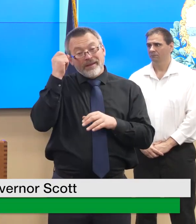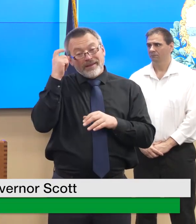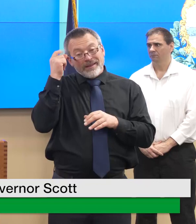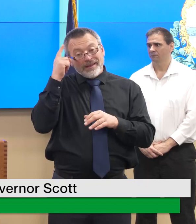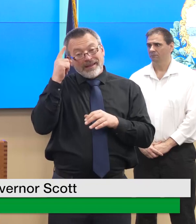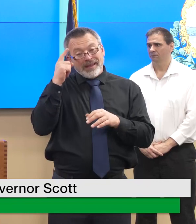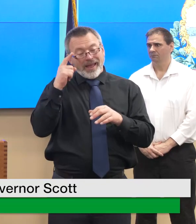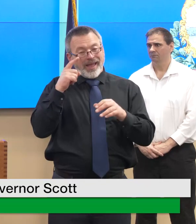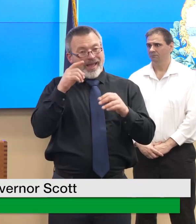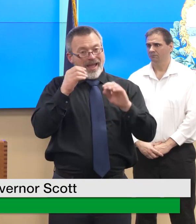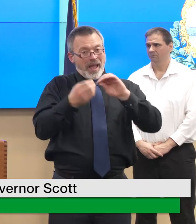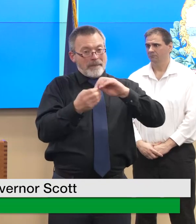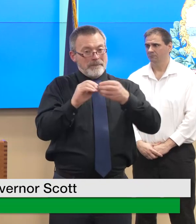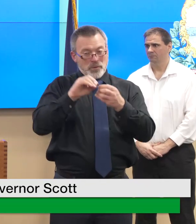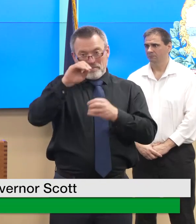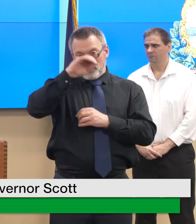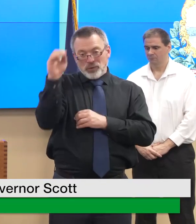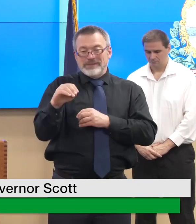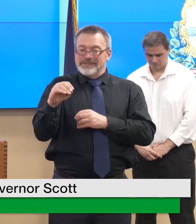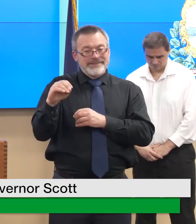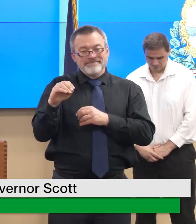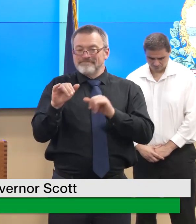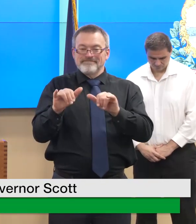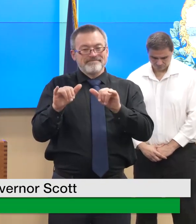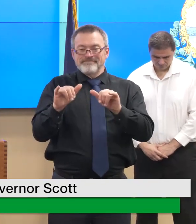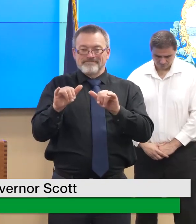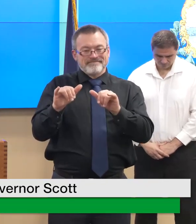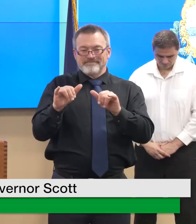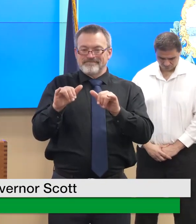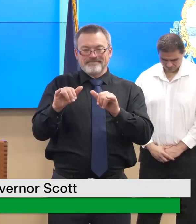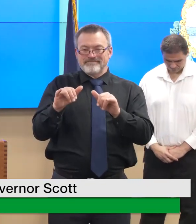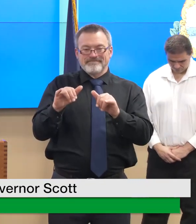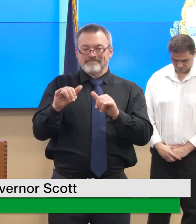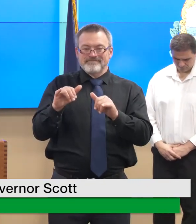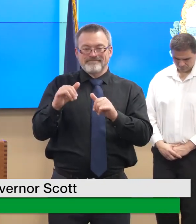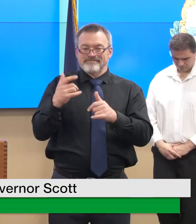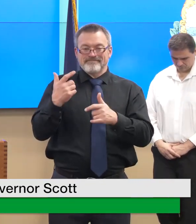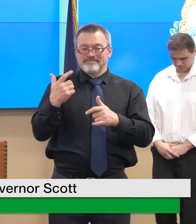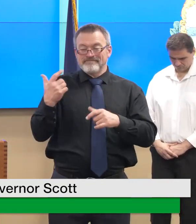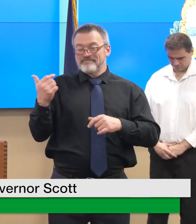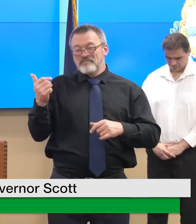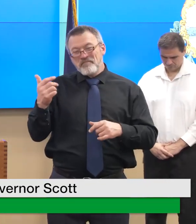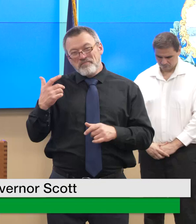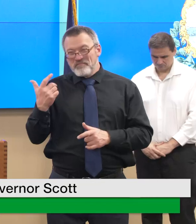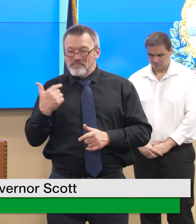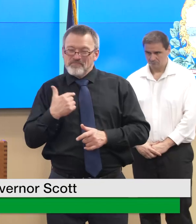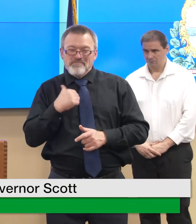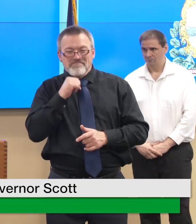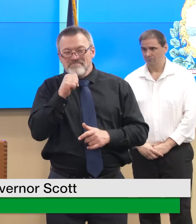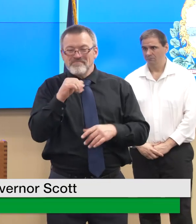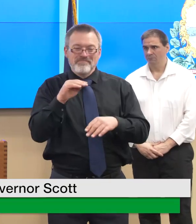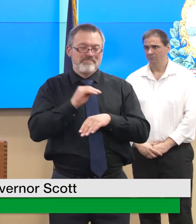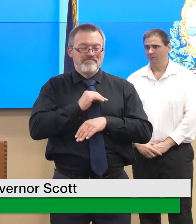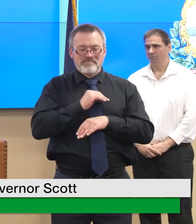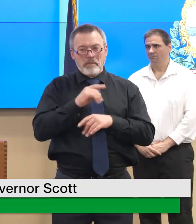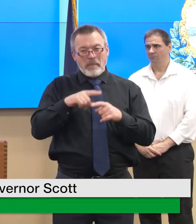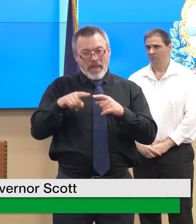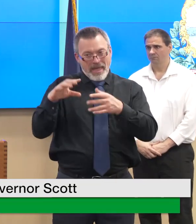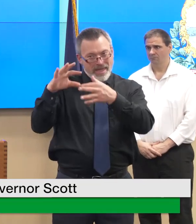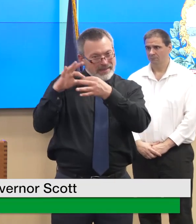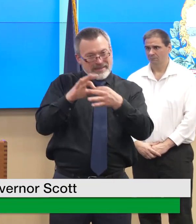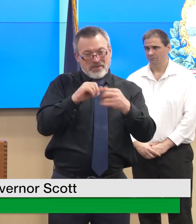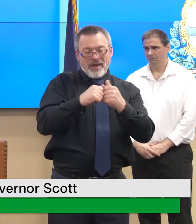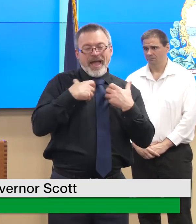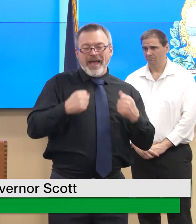PCBs to a level in indoor air that we felt was environmentally health protective. The PCB pause